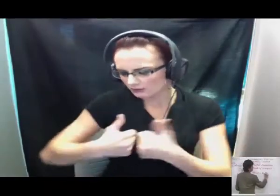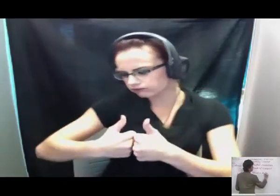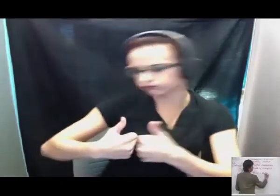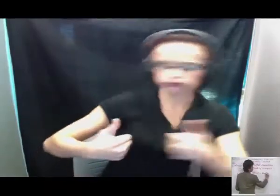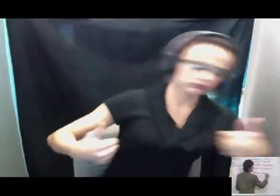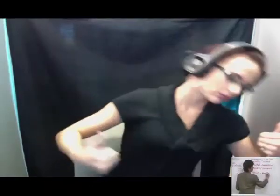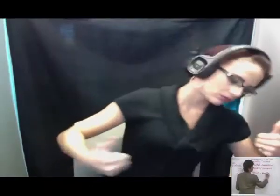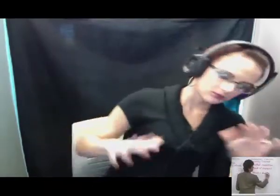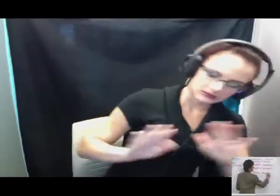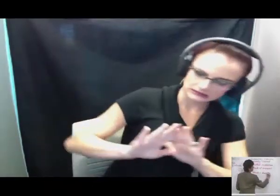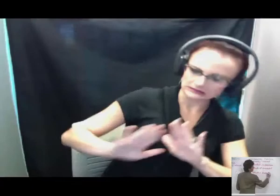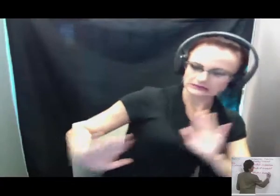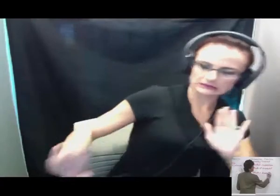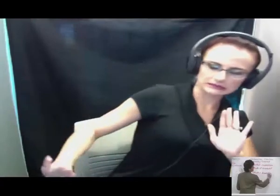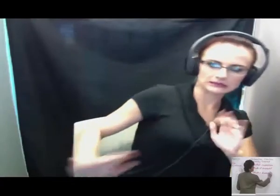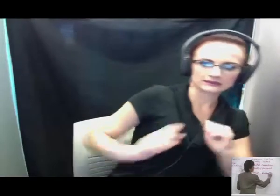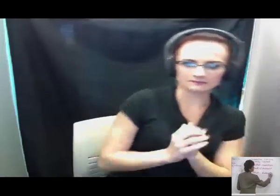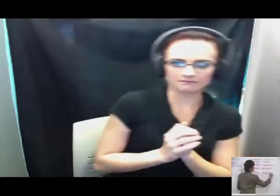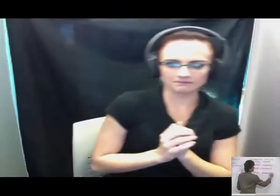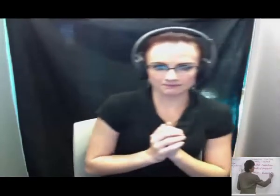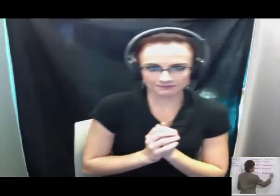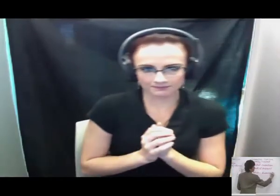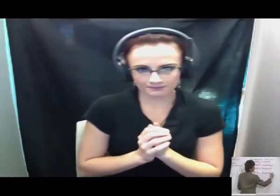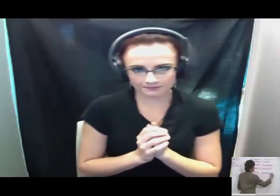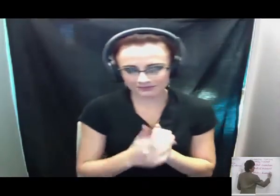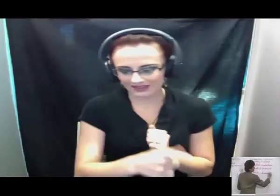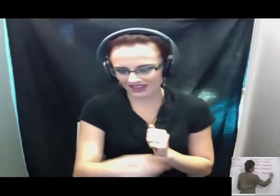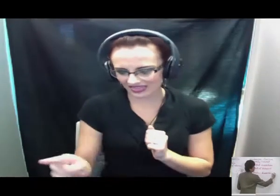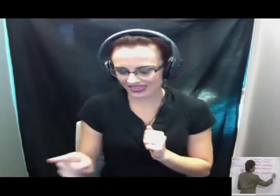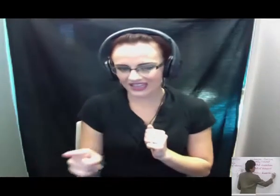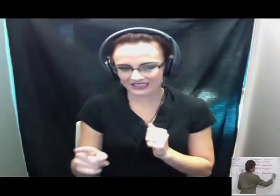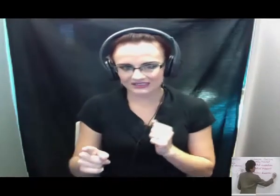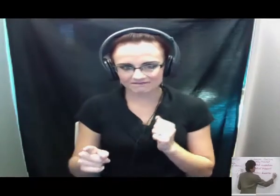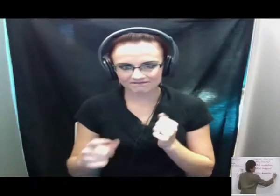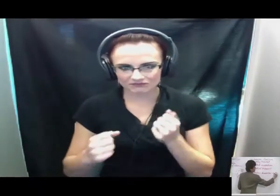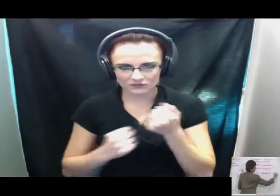supported the colonies.